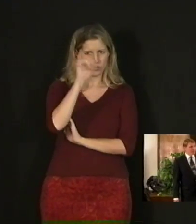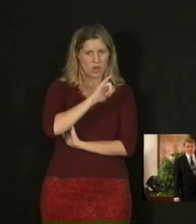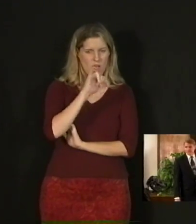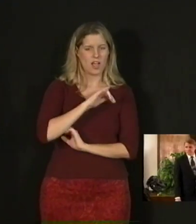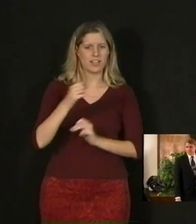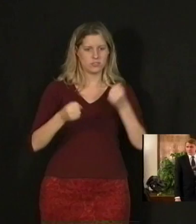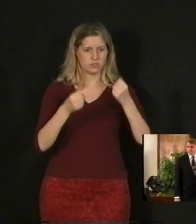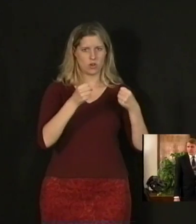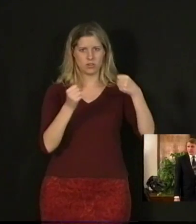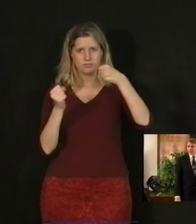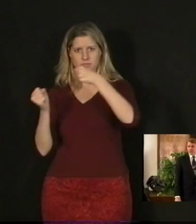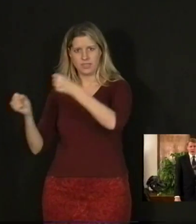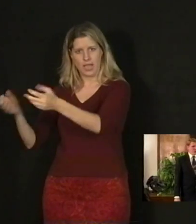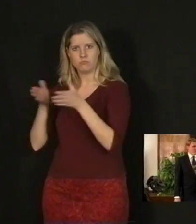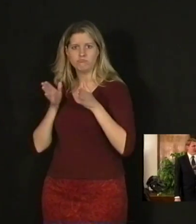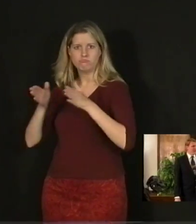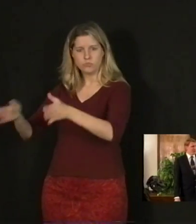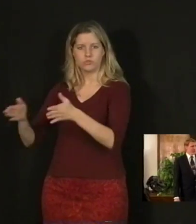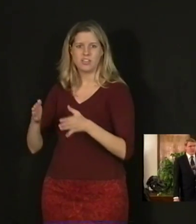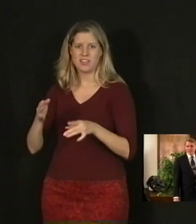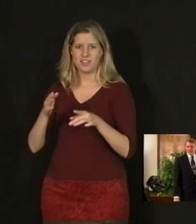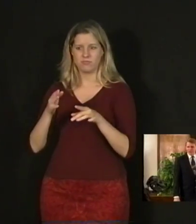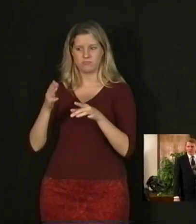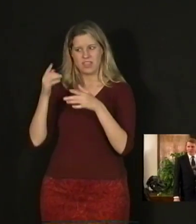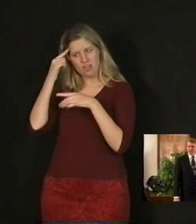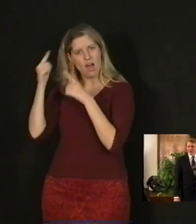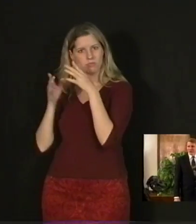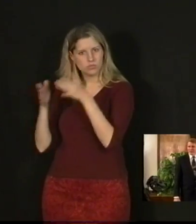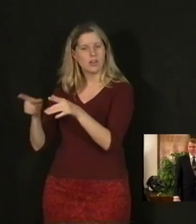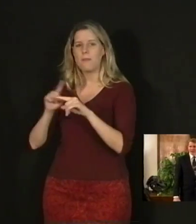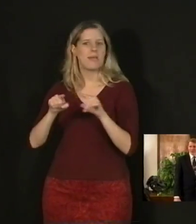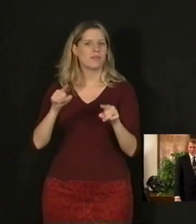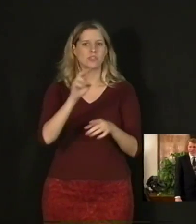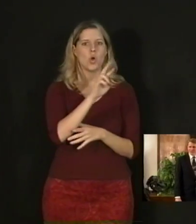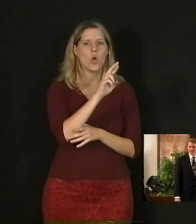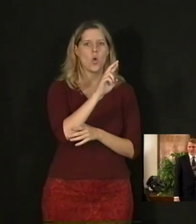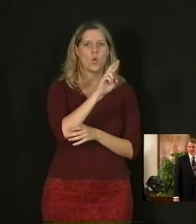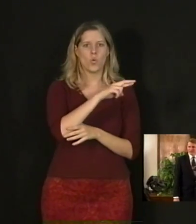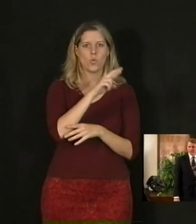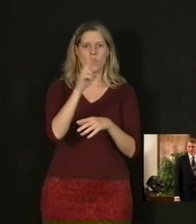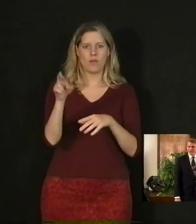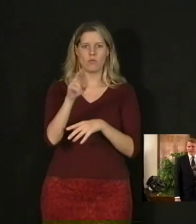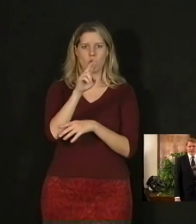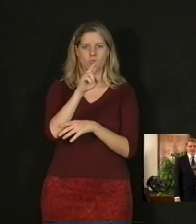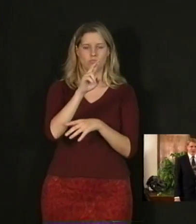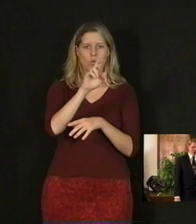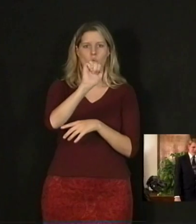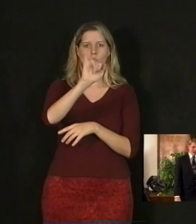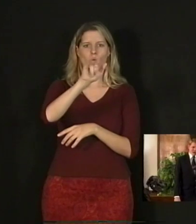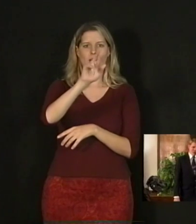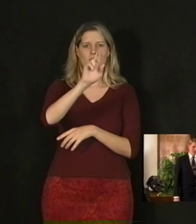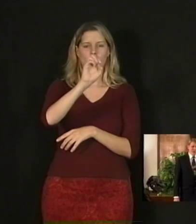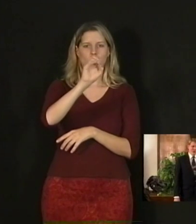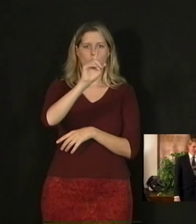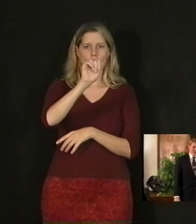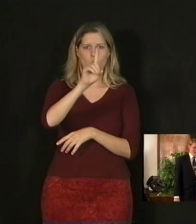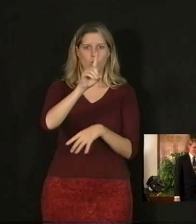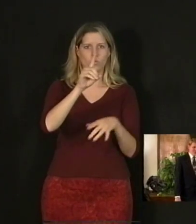it was a railroad track. He drove about, 30 feet, and the car bottomed out, and he's stuck on the tracks, And he's standing out there looking at his